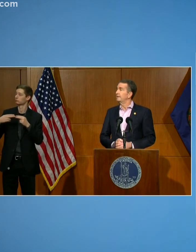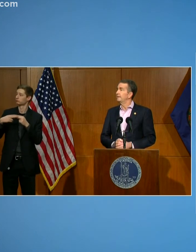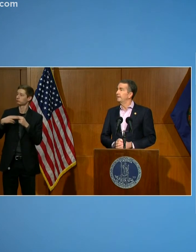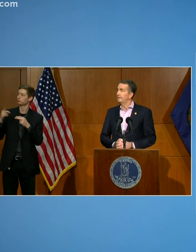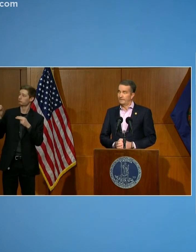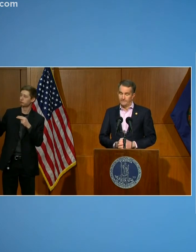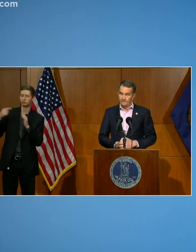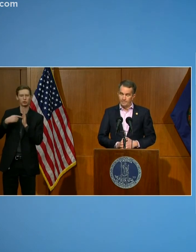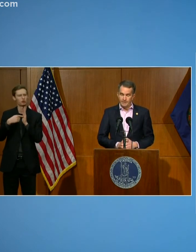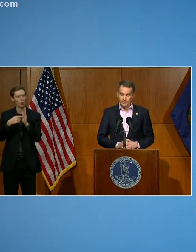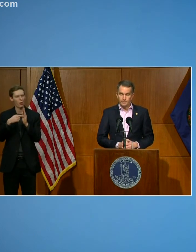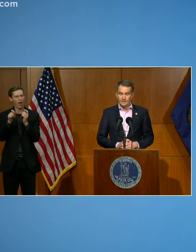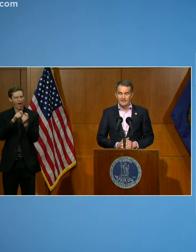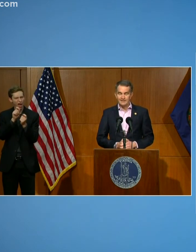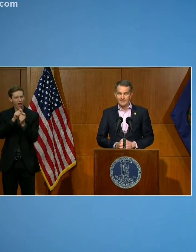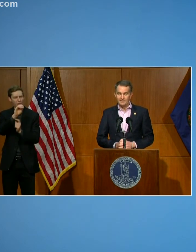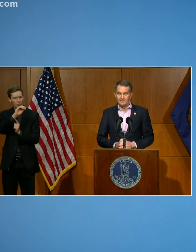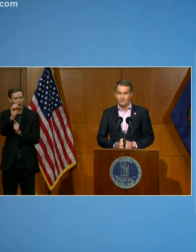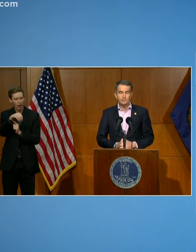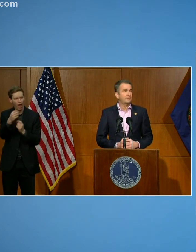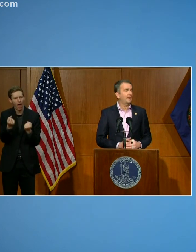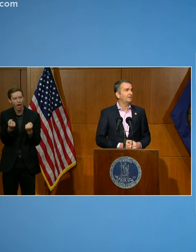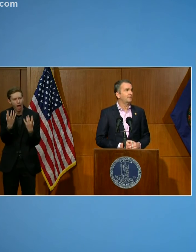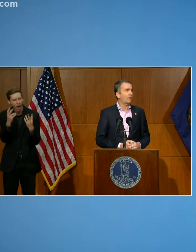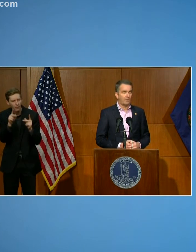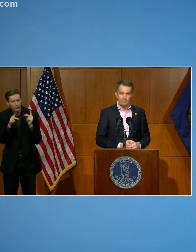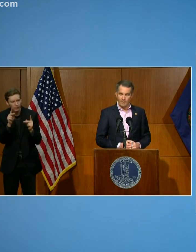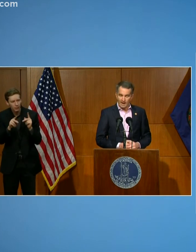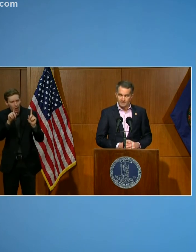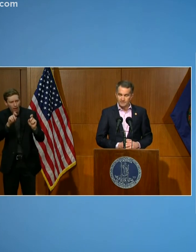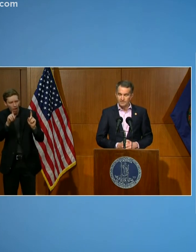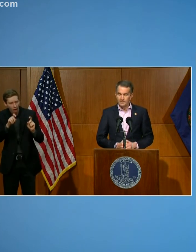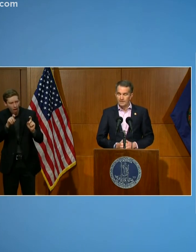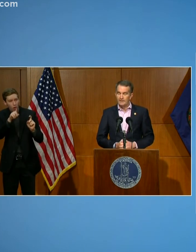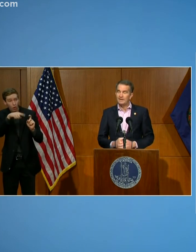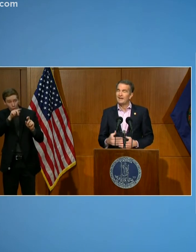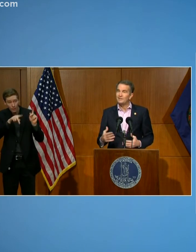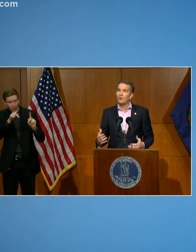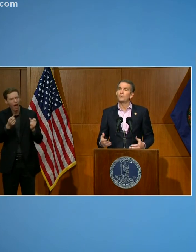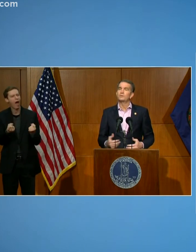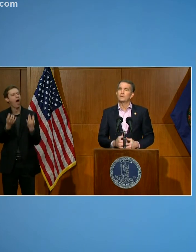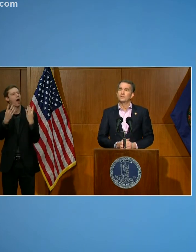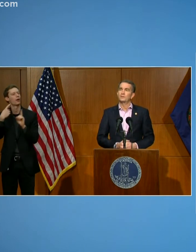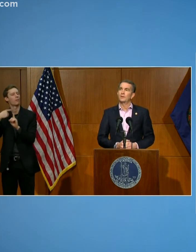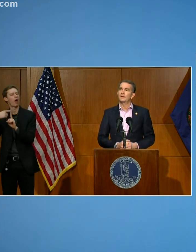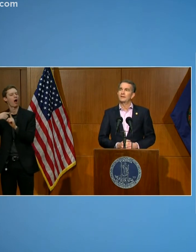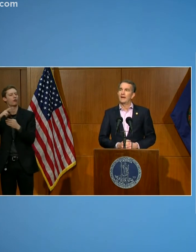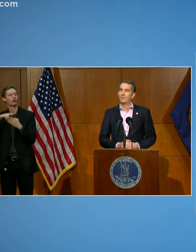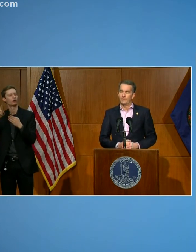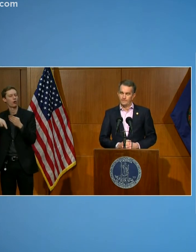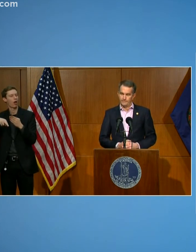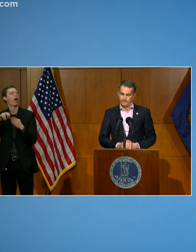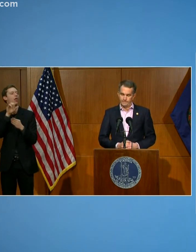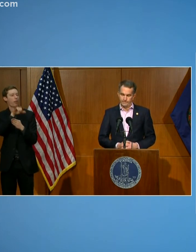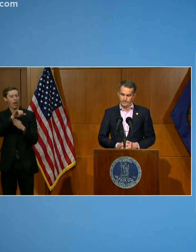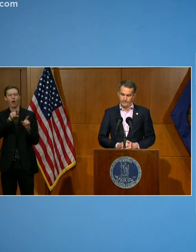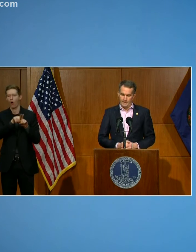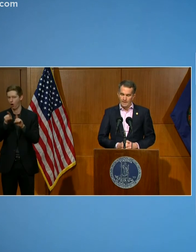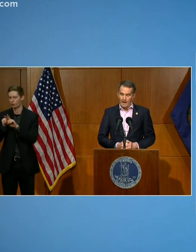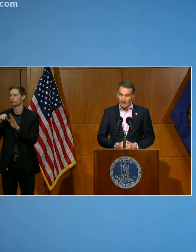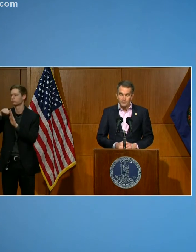percent of people getting tested whose tests are positive. That's also trending downward.